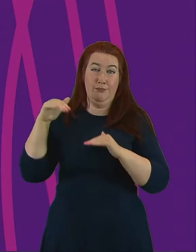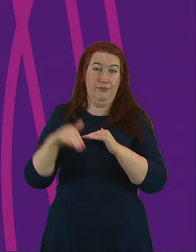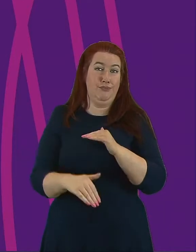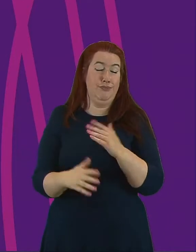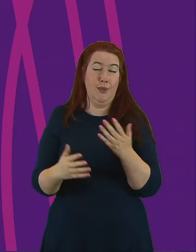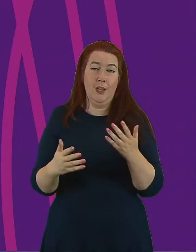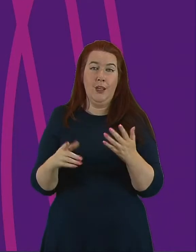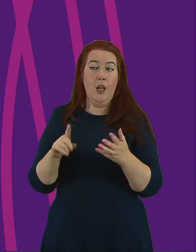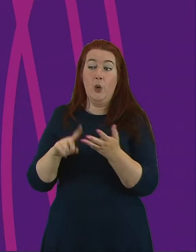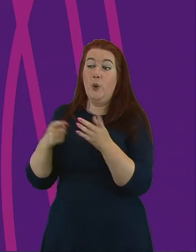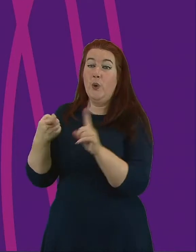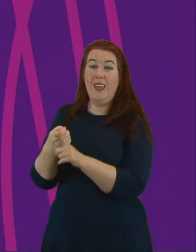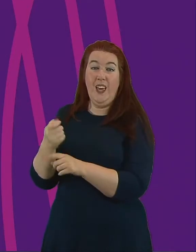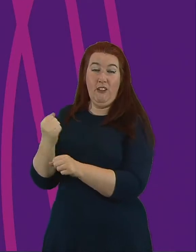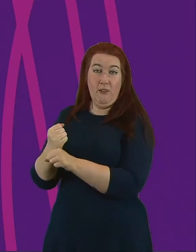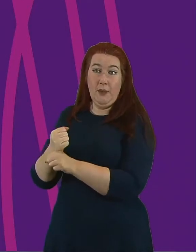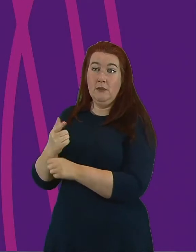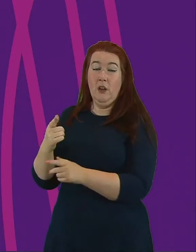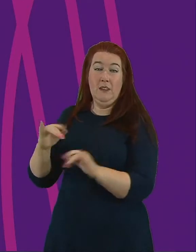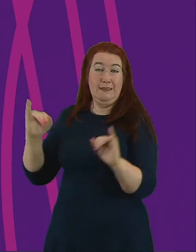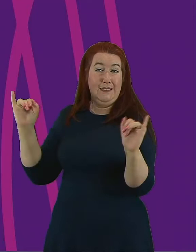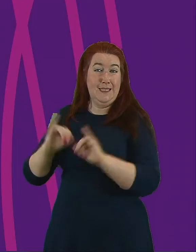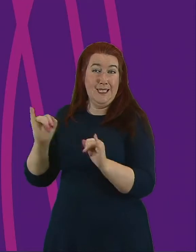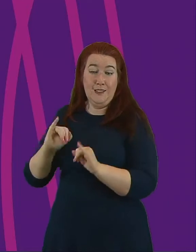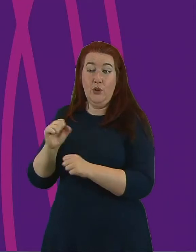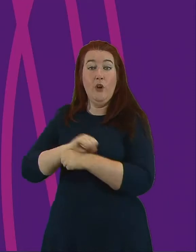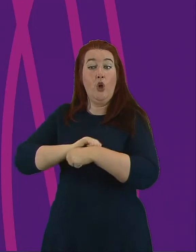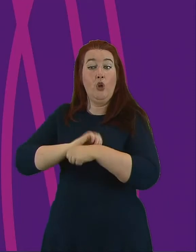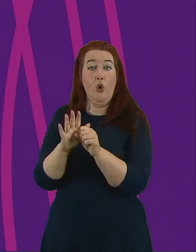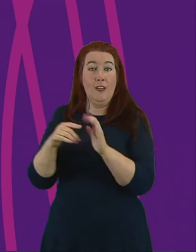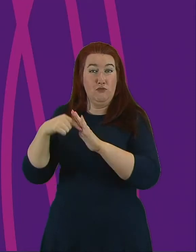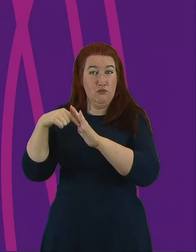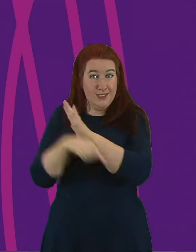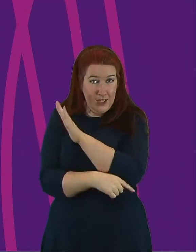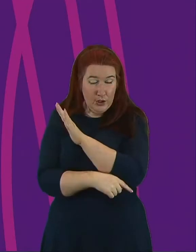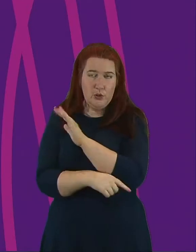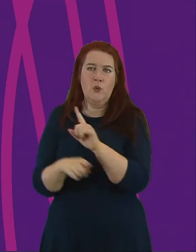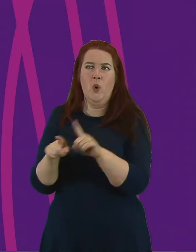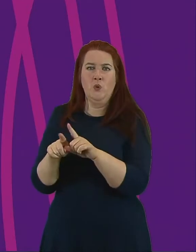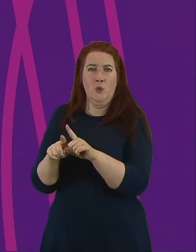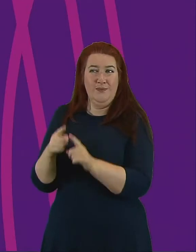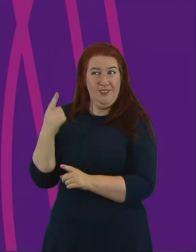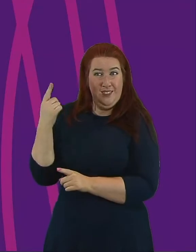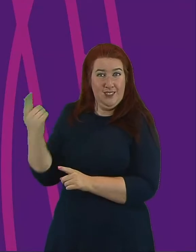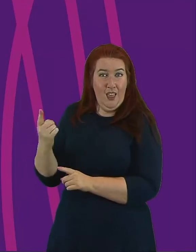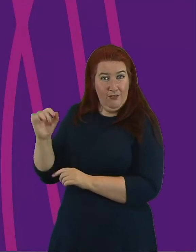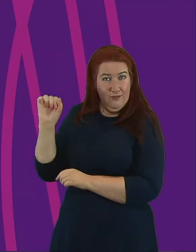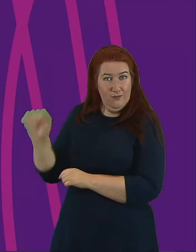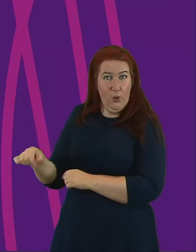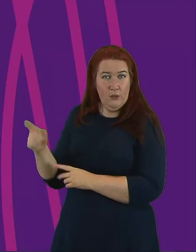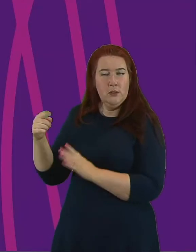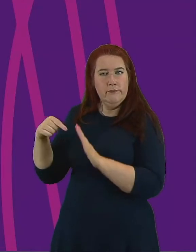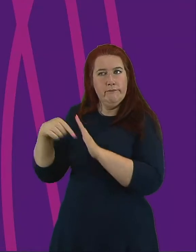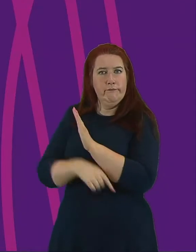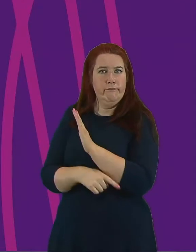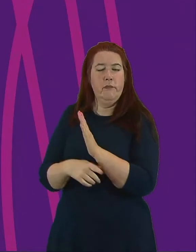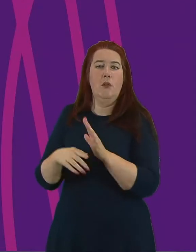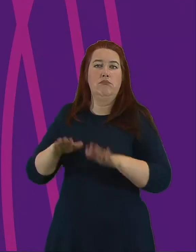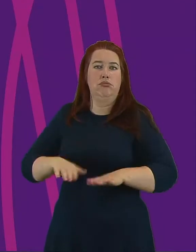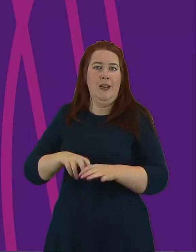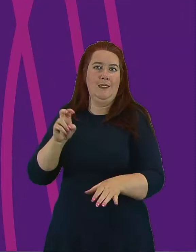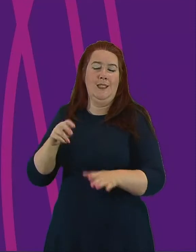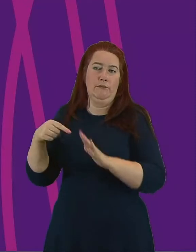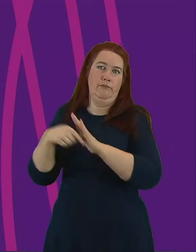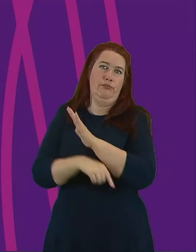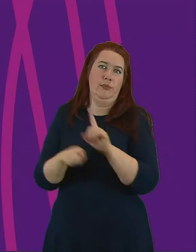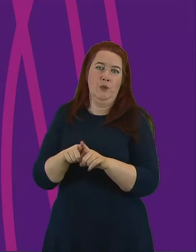only have the disaster of the COVID recession, it will have a self-inflicted disaster of a Brexit recession as well. It